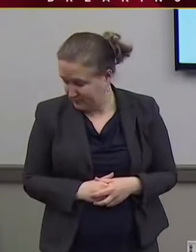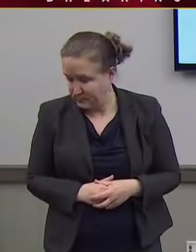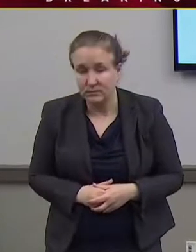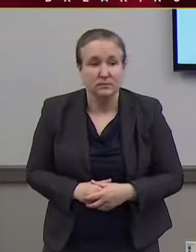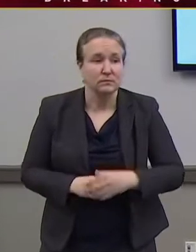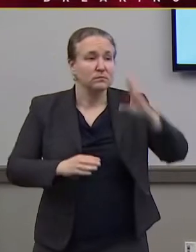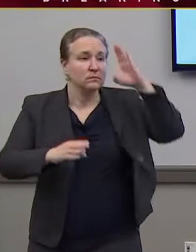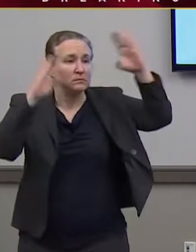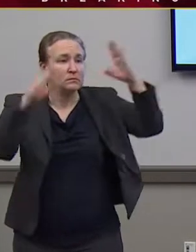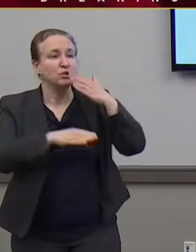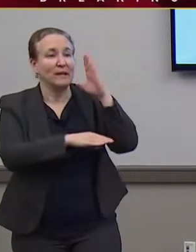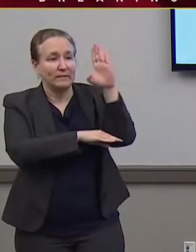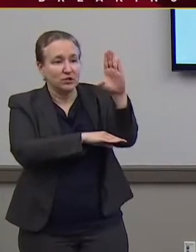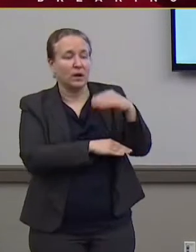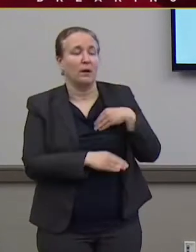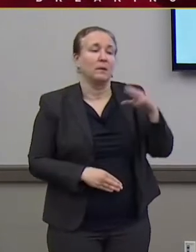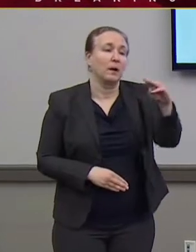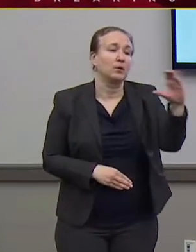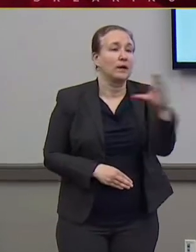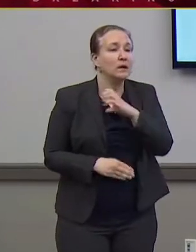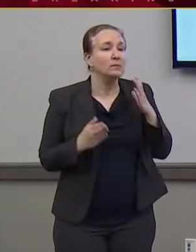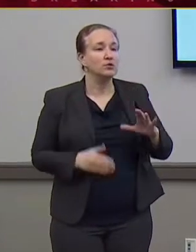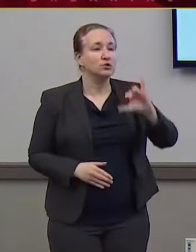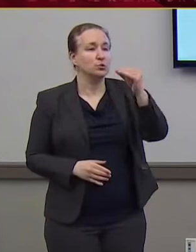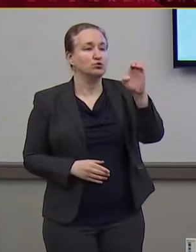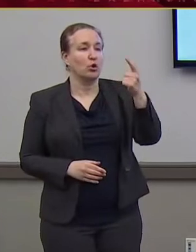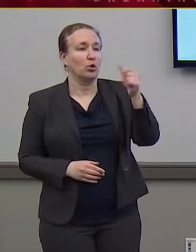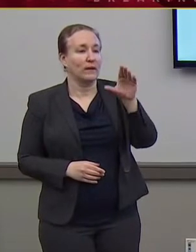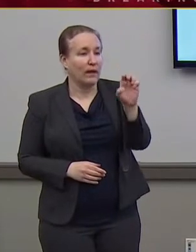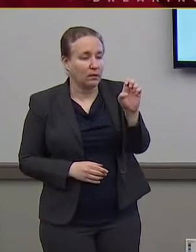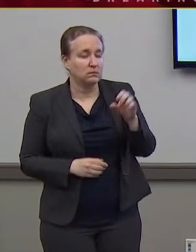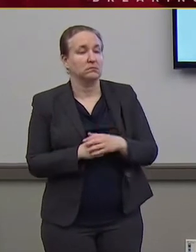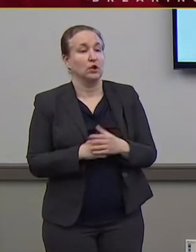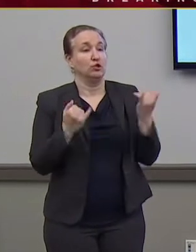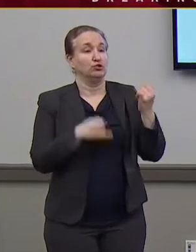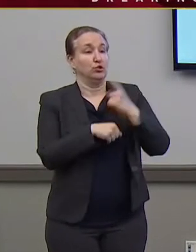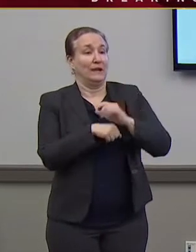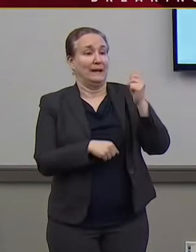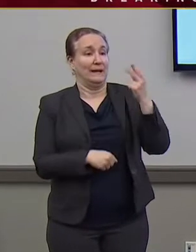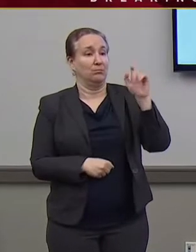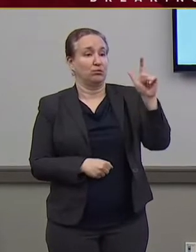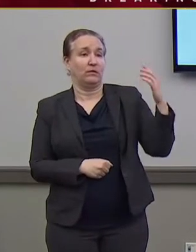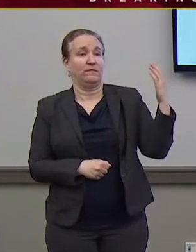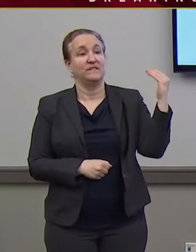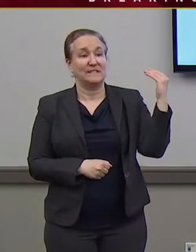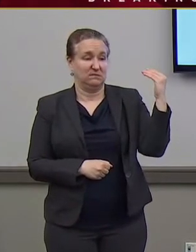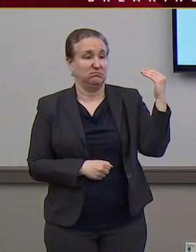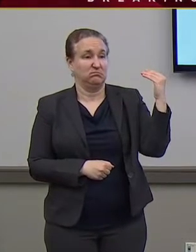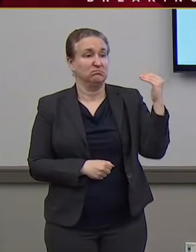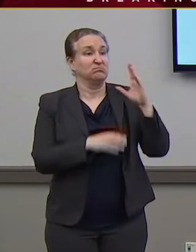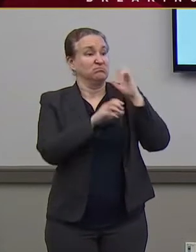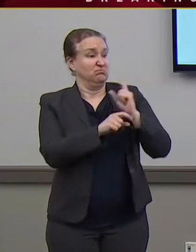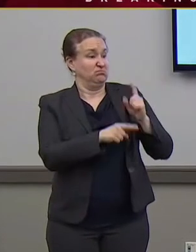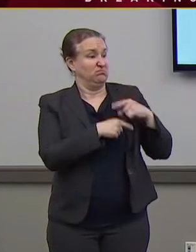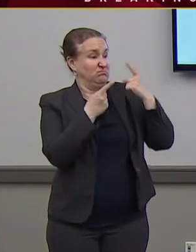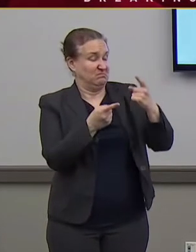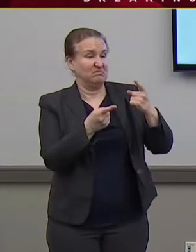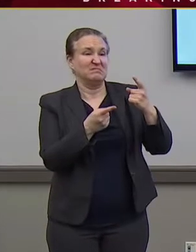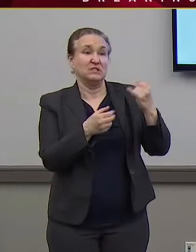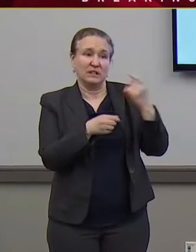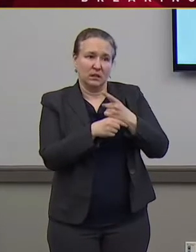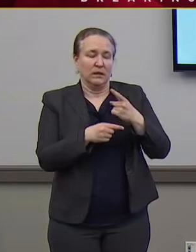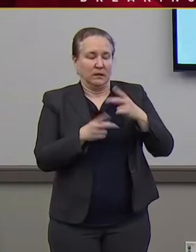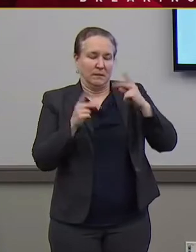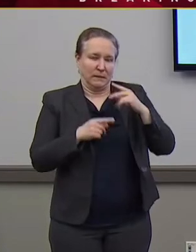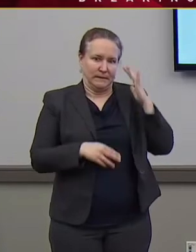Good afternoon, everyone. I'm Montgomery County Commissioner Joe Gale. As today is April 15th, a day that is traditionally known and dreaded